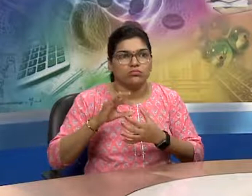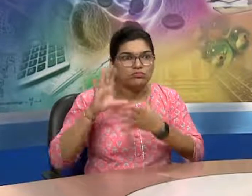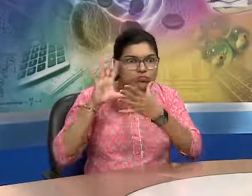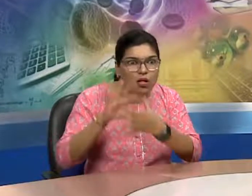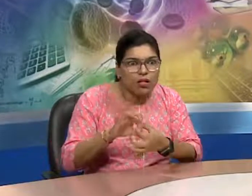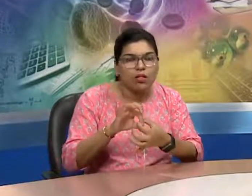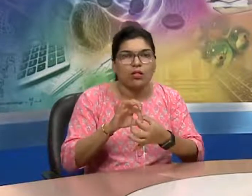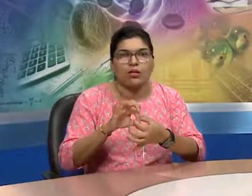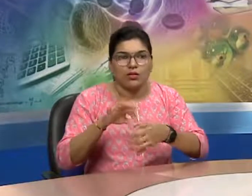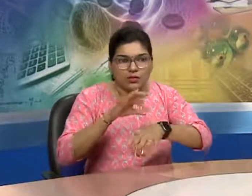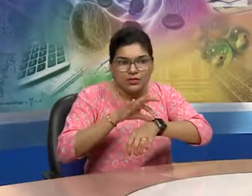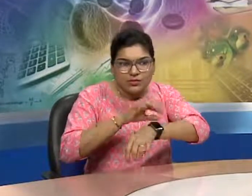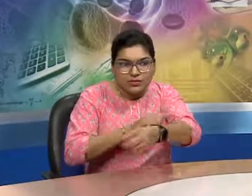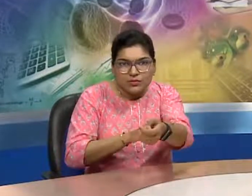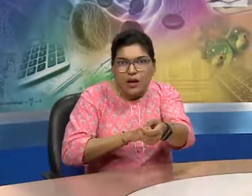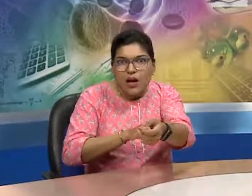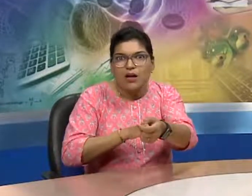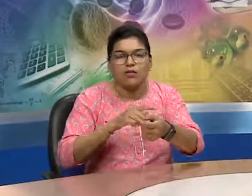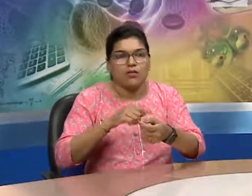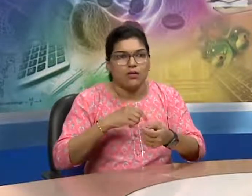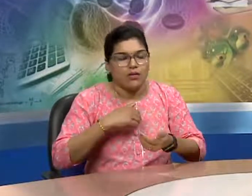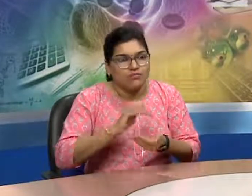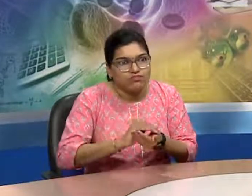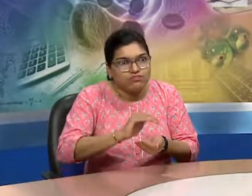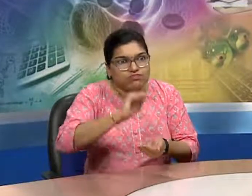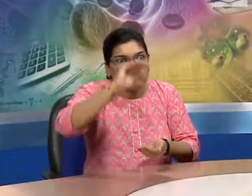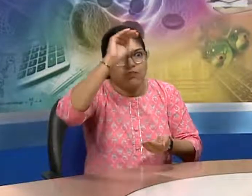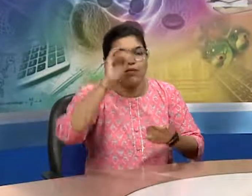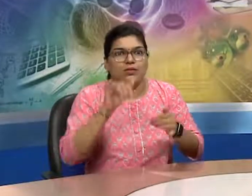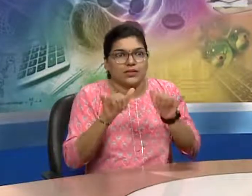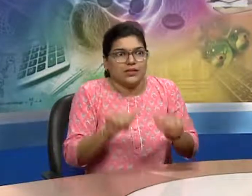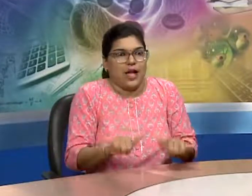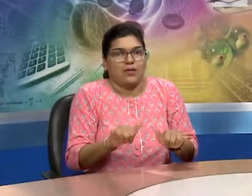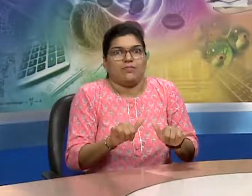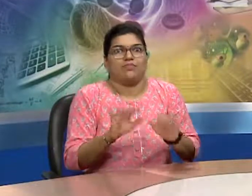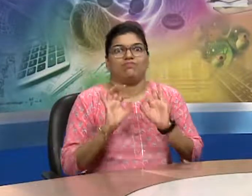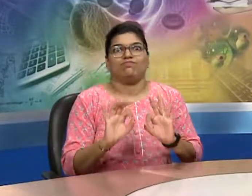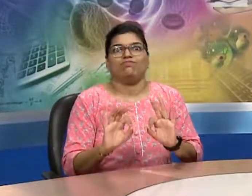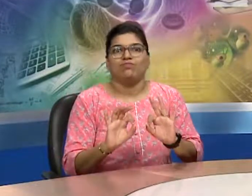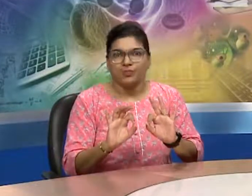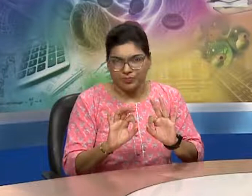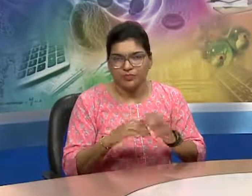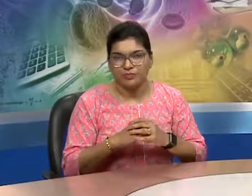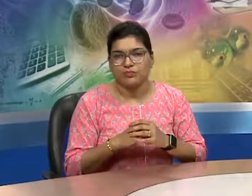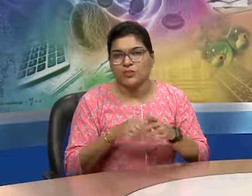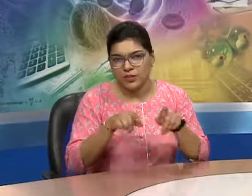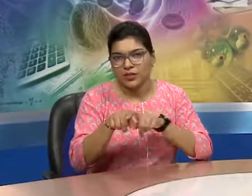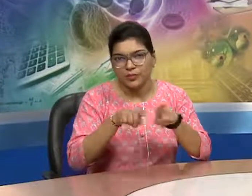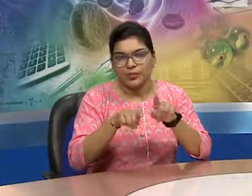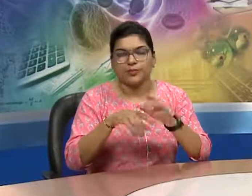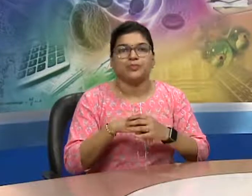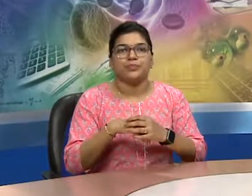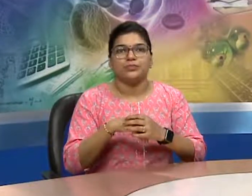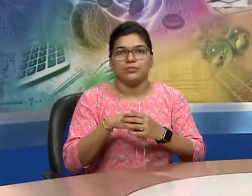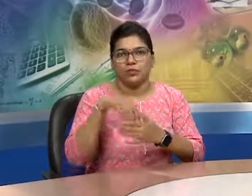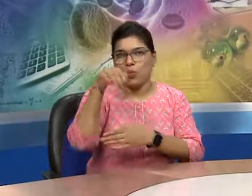similar meaning. One meaning is habit. When we have some habit, we